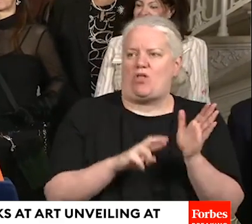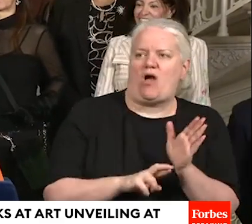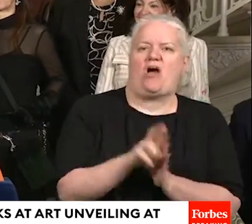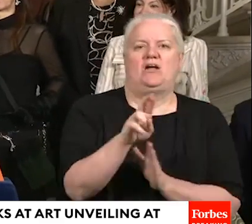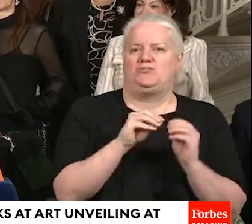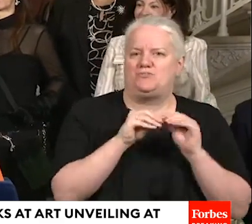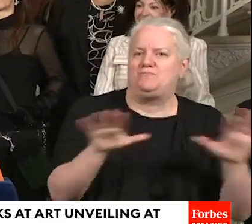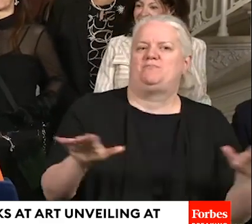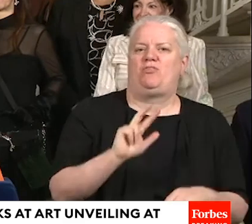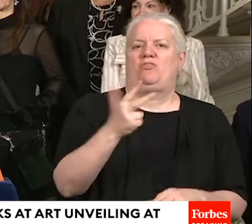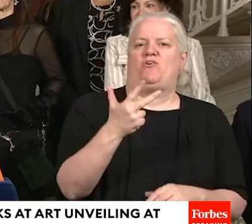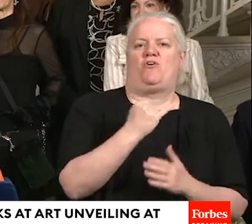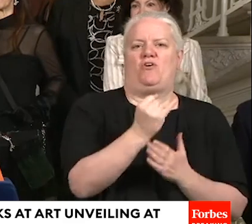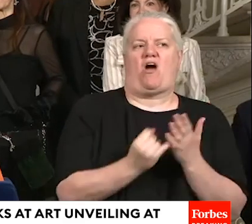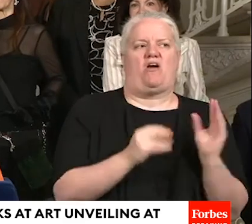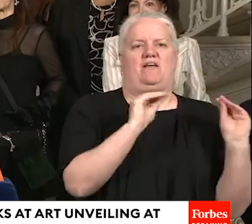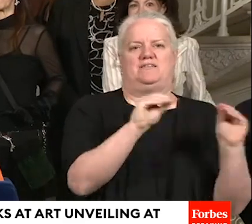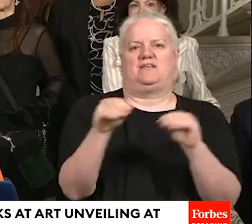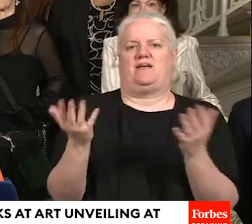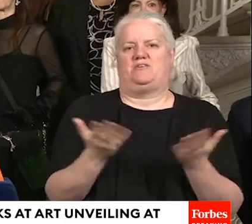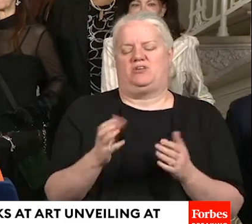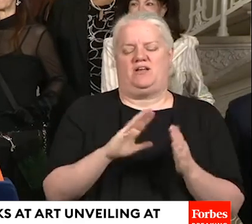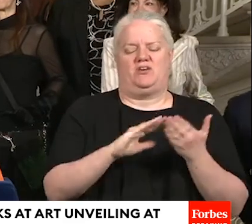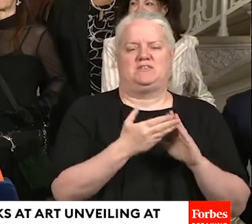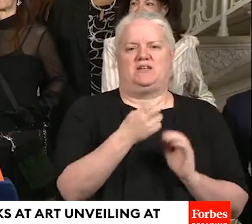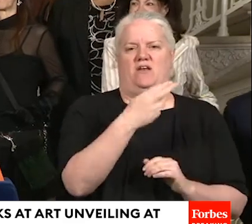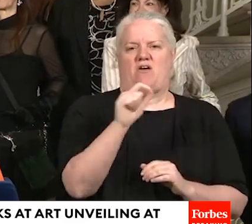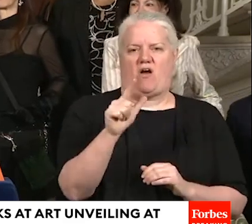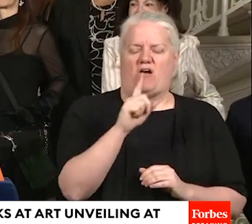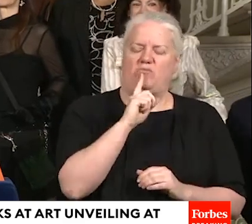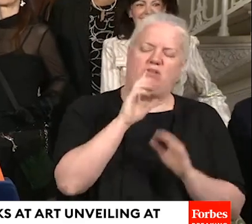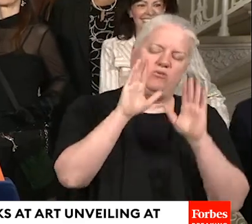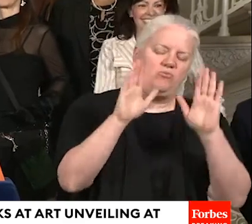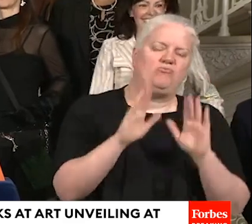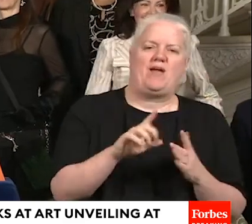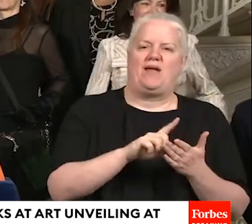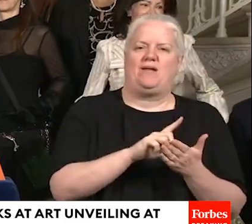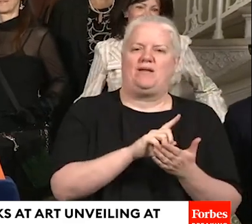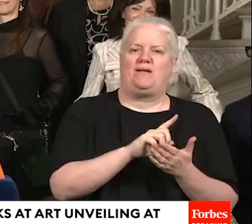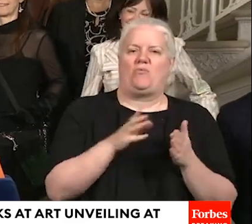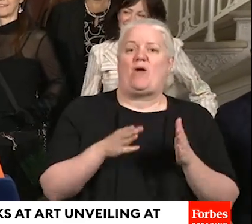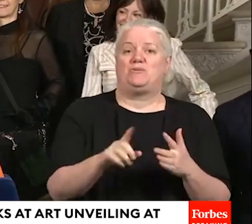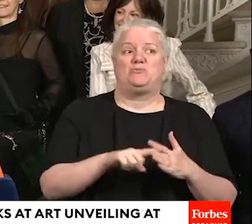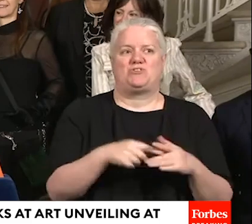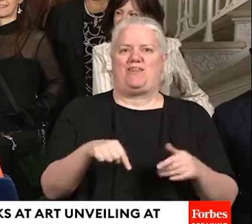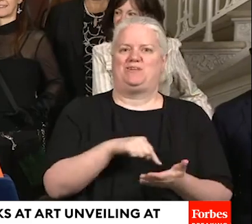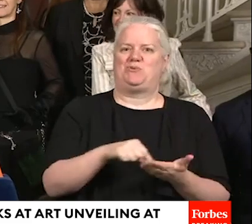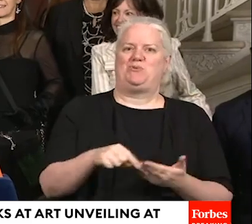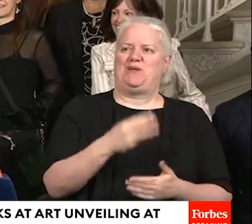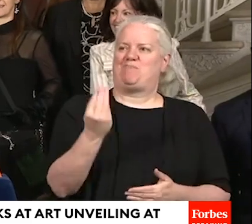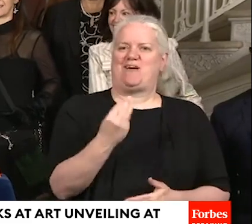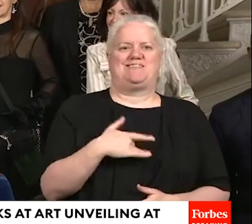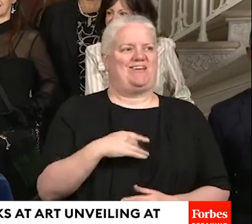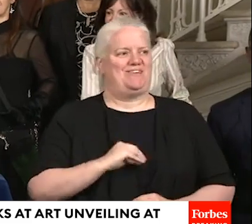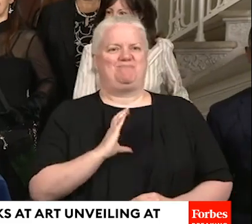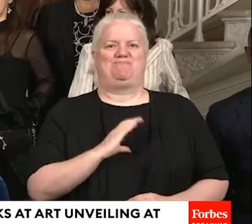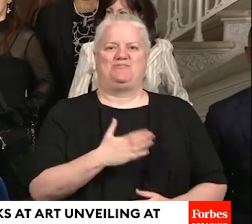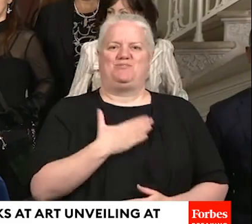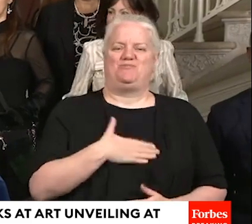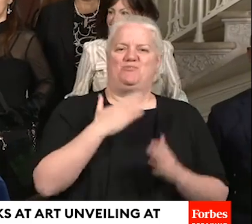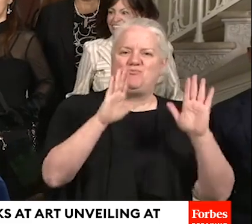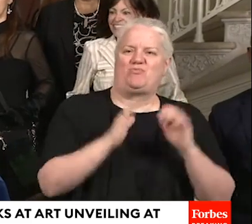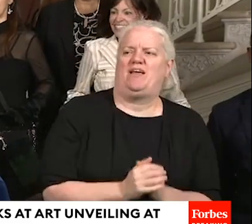installation here at City Hall. It's a fantastic way to start the week. Now, you might ask yourself, why do we keep doing